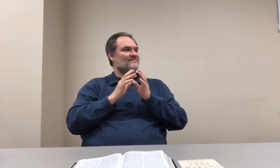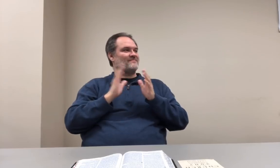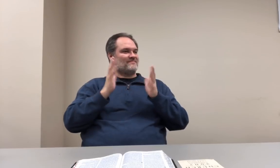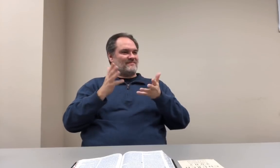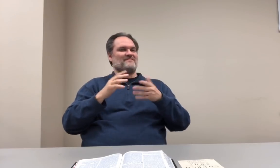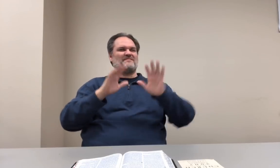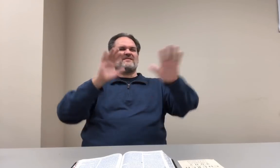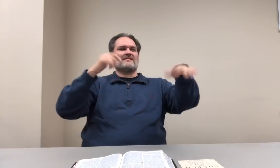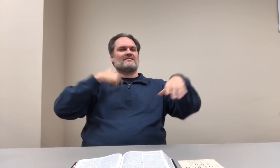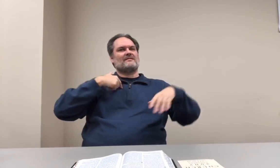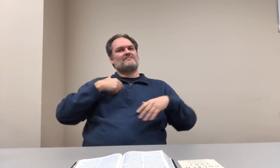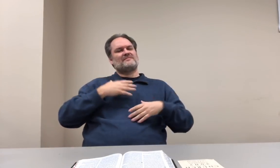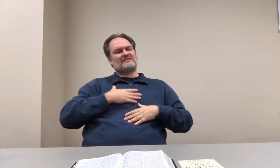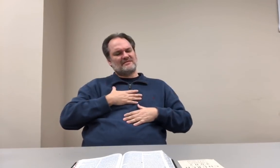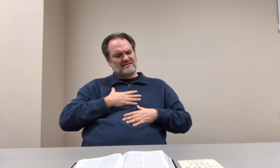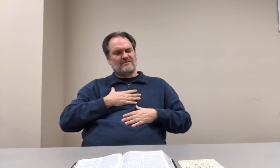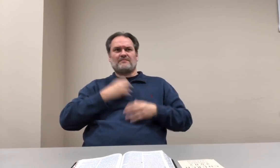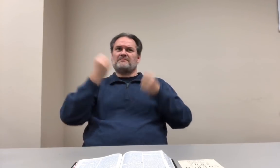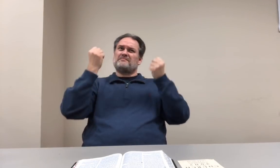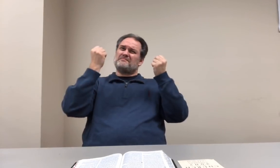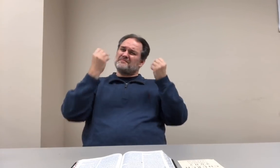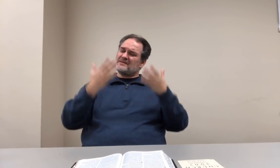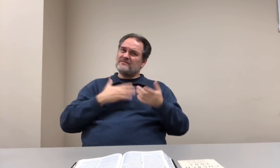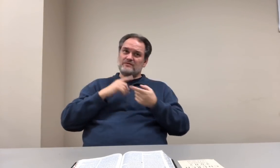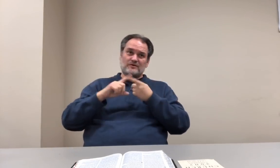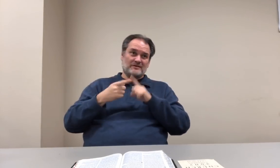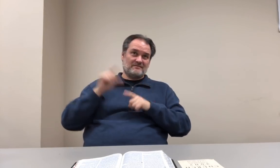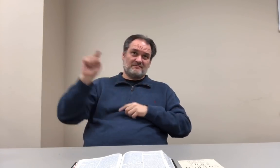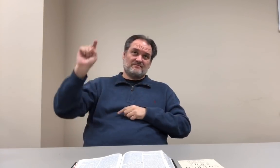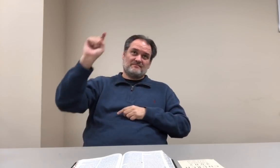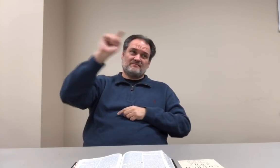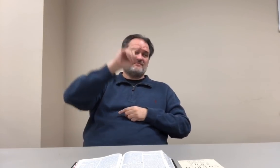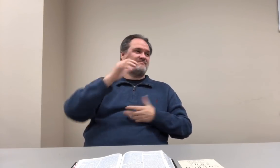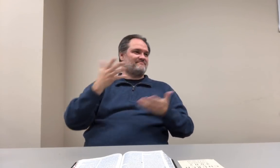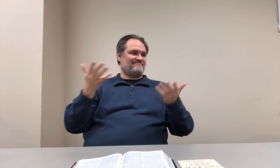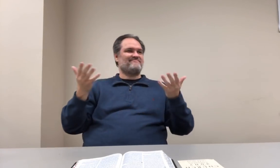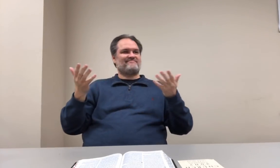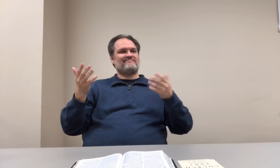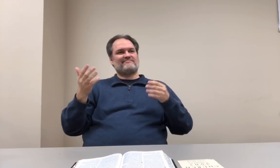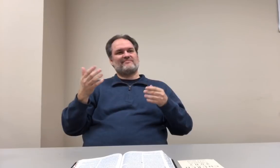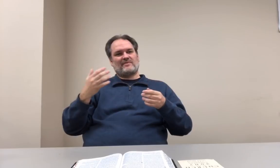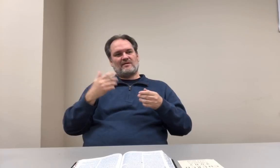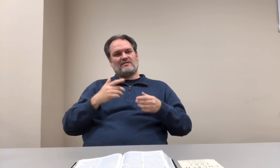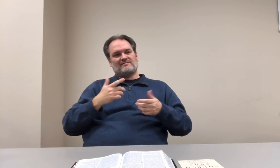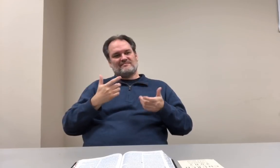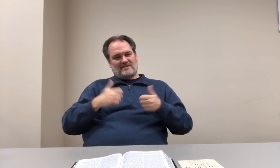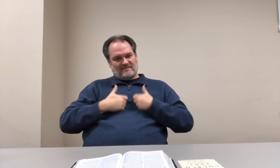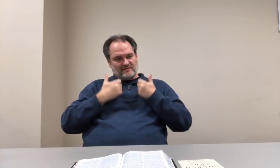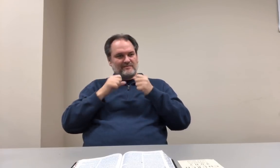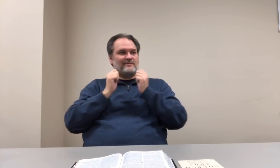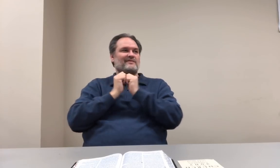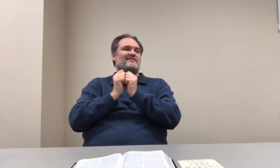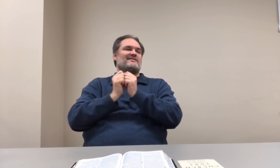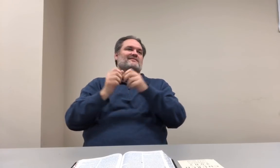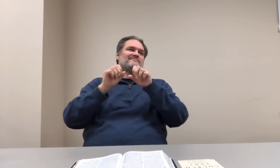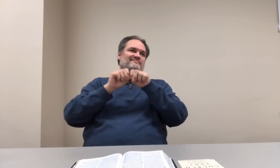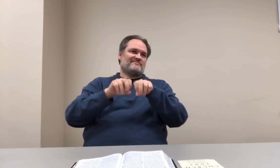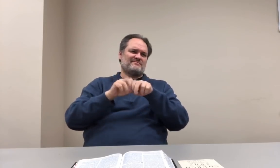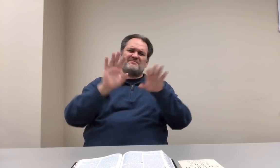first of all, God doesn't lie. Men lie all the time. He always does what is